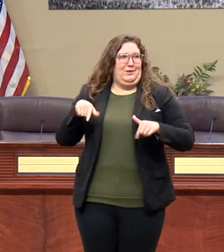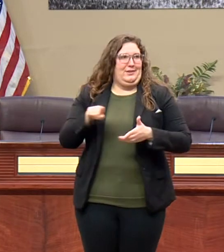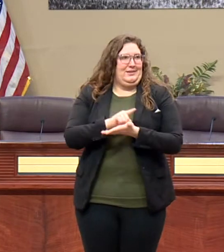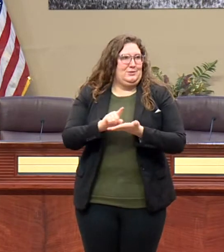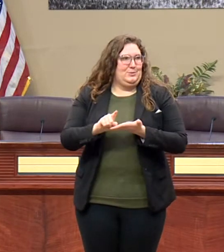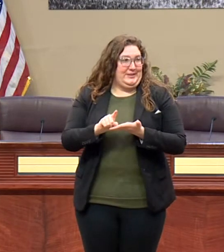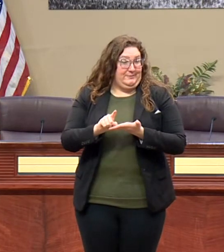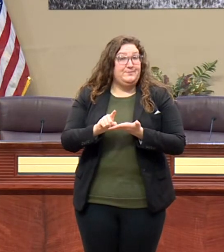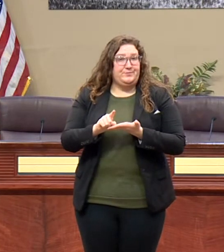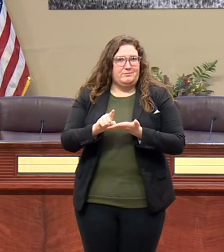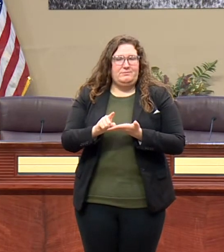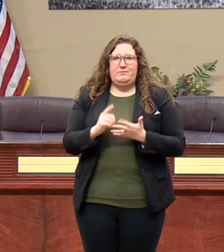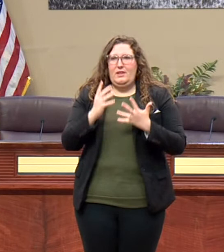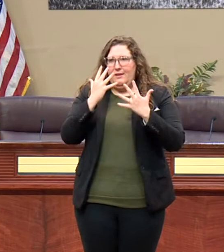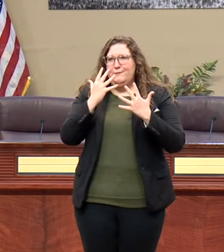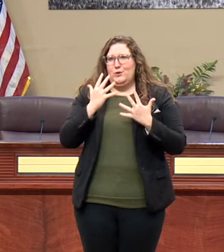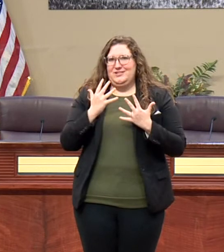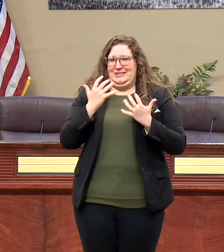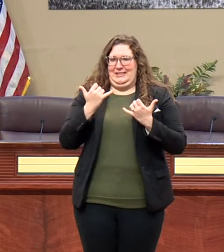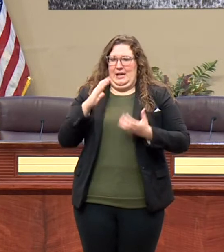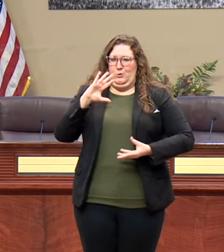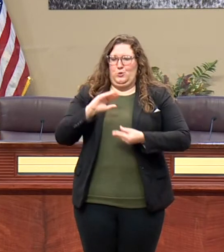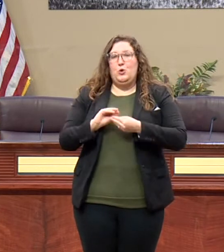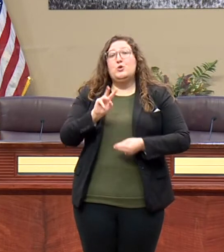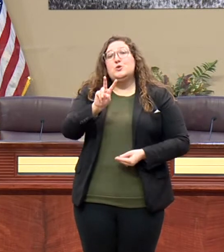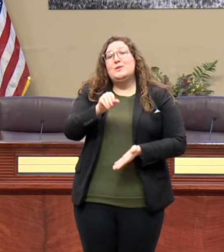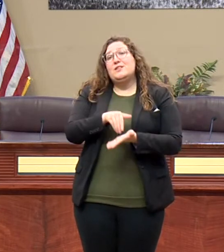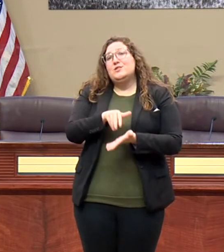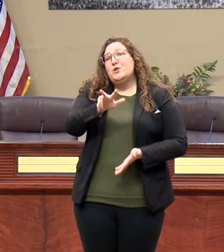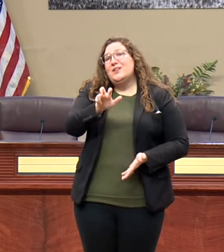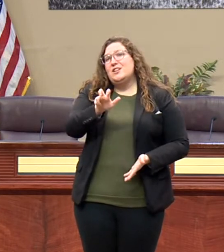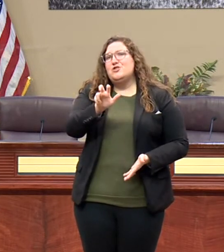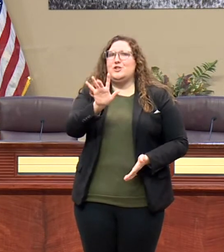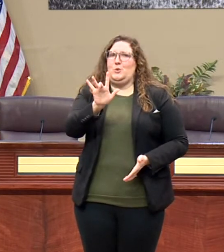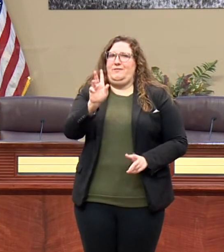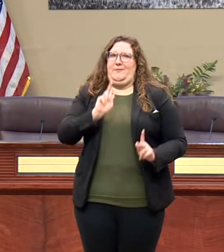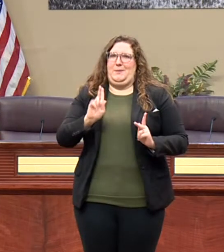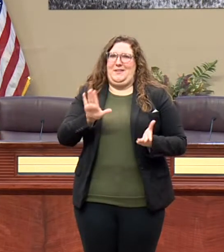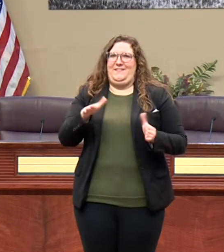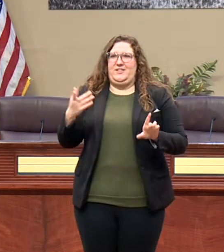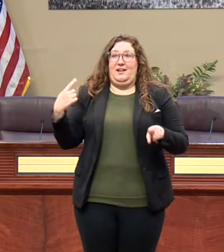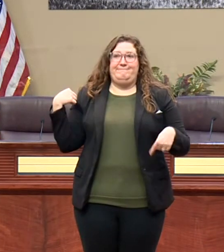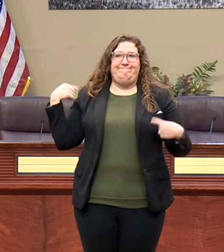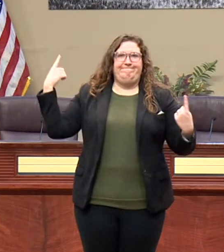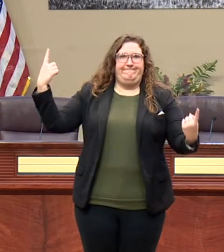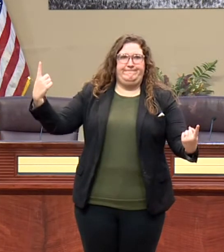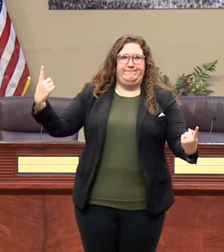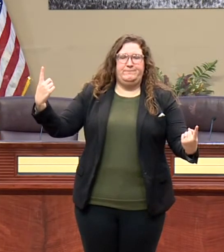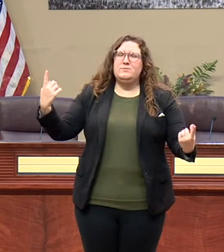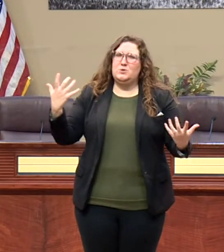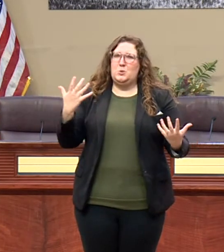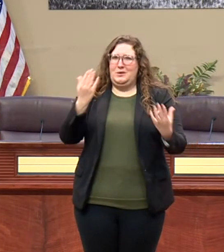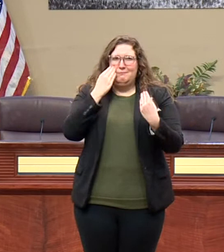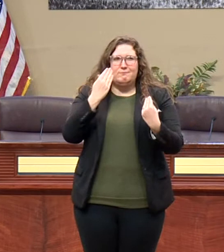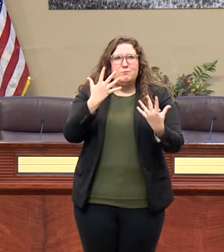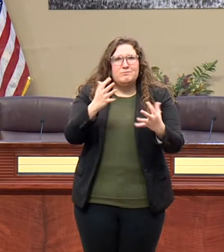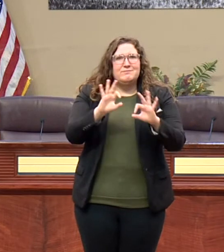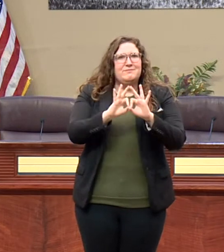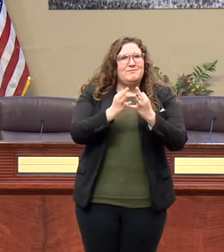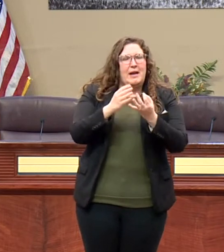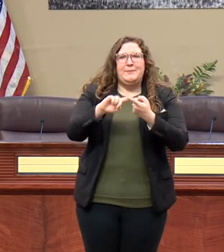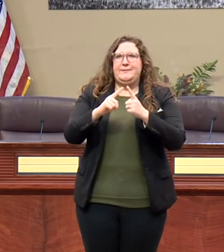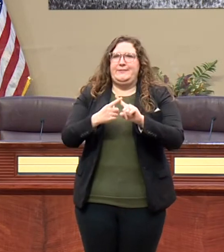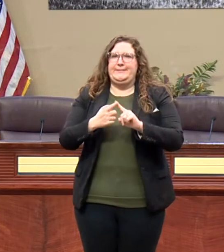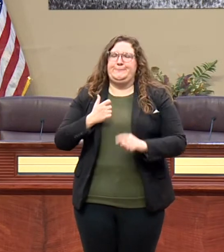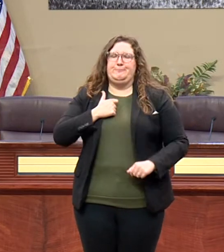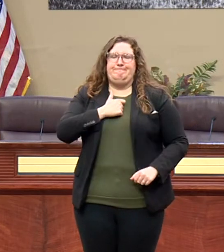4th. Unfortunately, that brings our total to 2,325. And we want to express our condolences to the families and